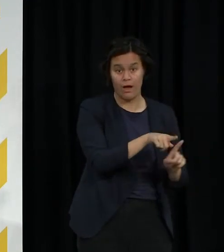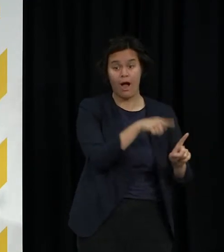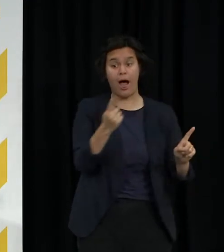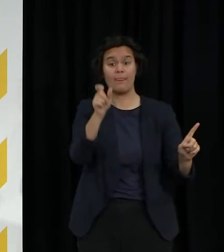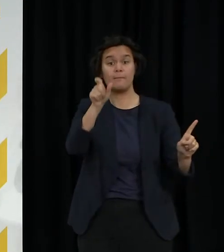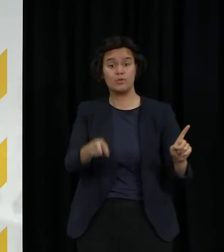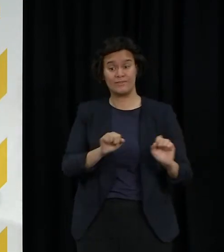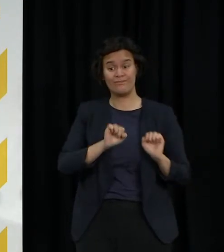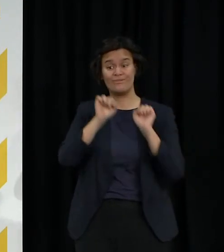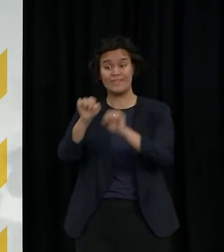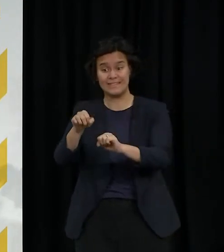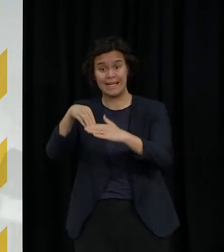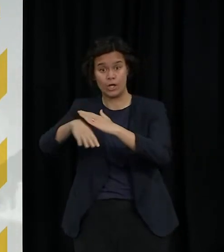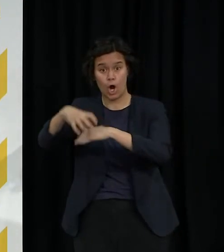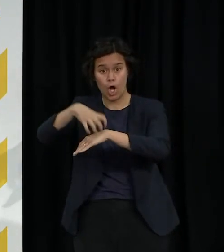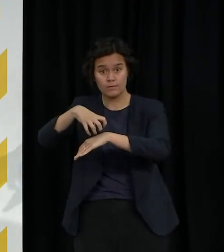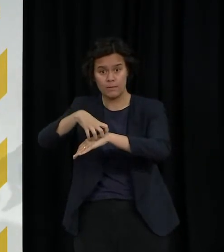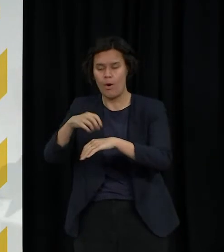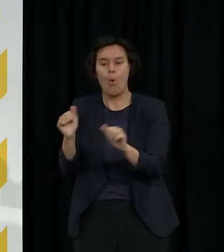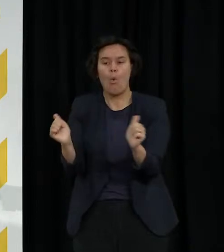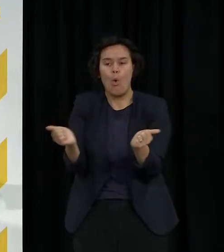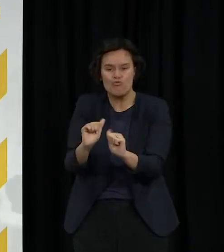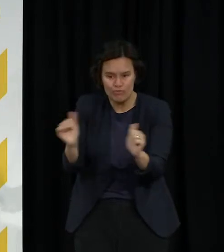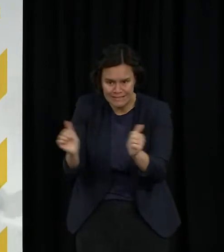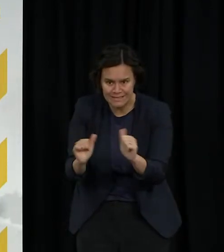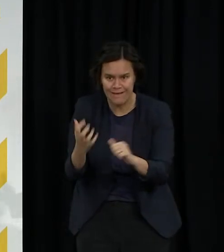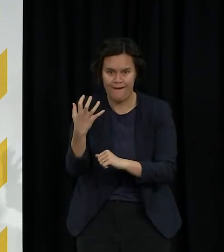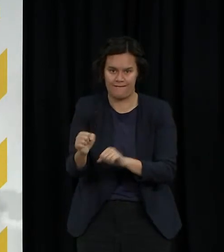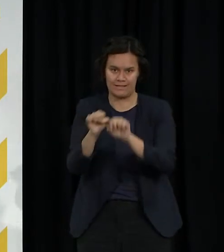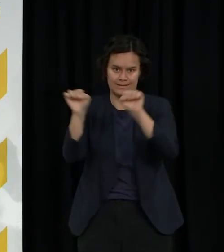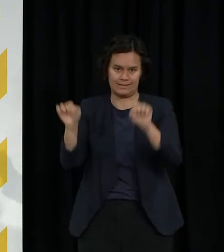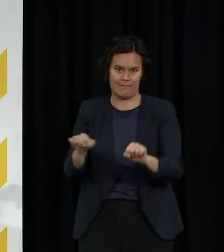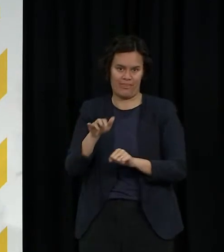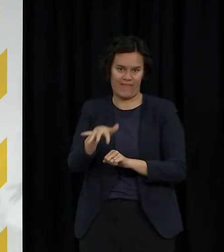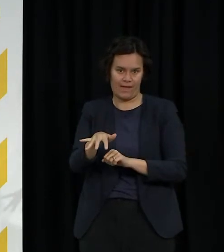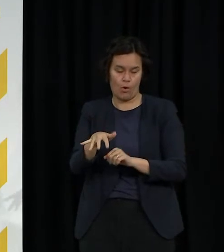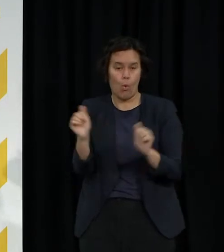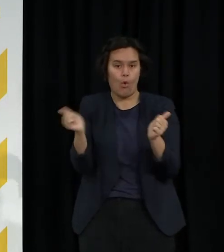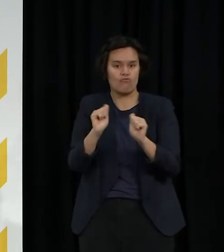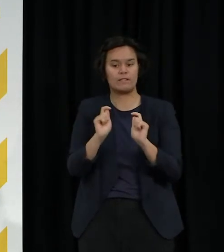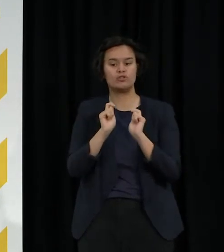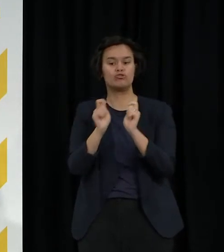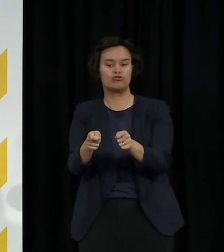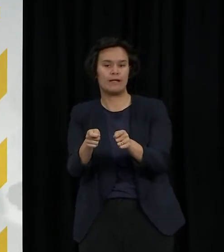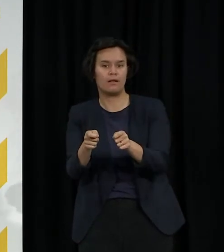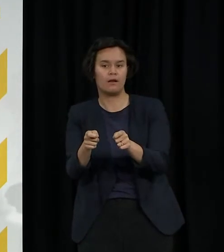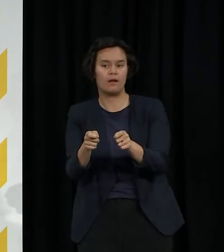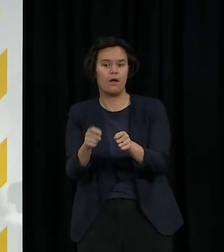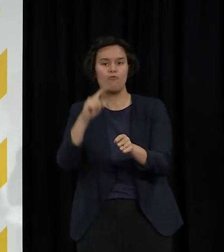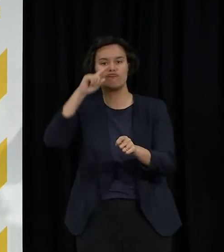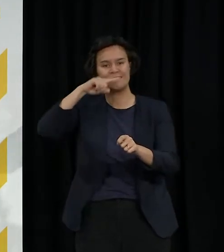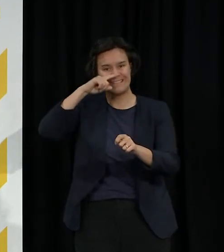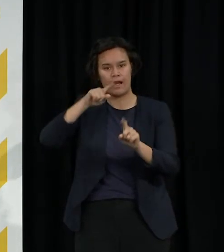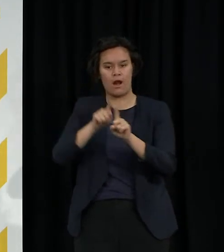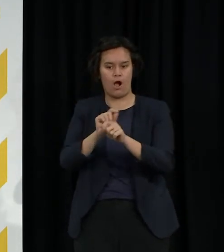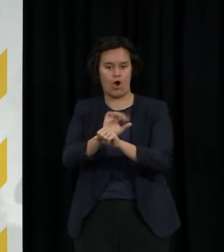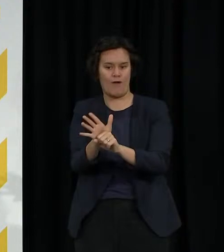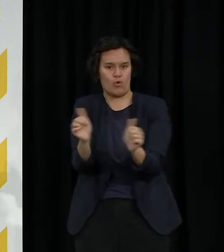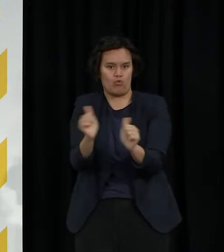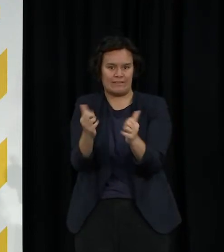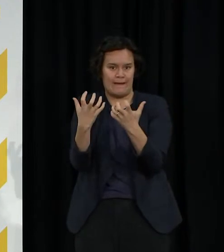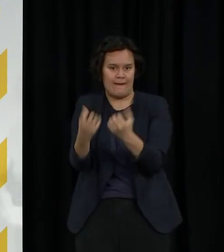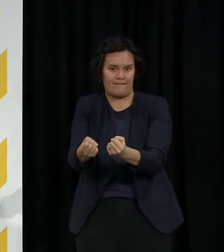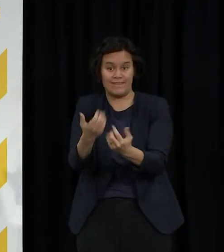about contacts, that's out of an abundance of caution to make sure that we don't let anybody slip through the net